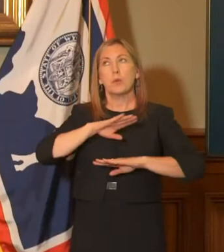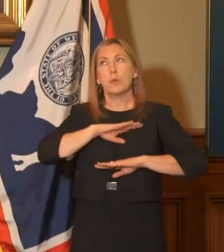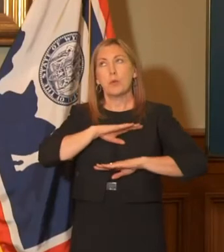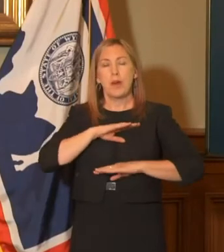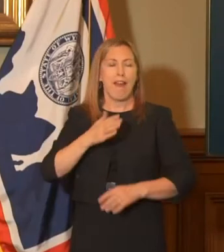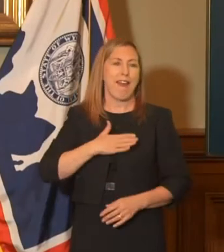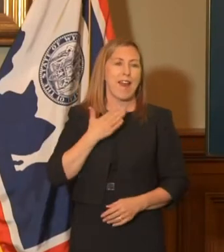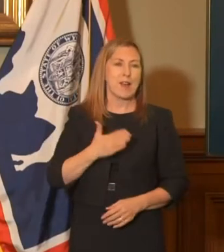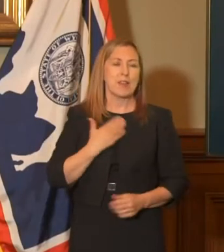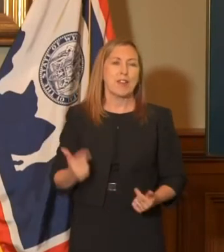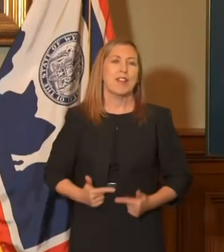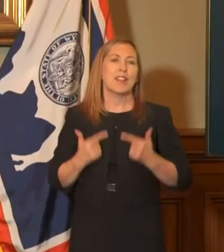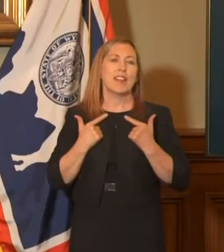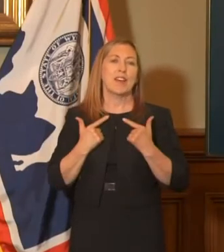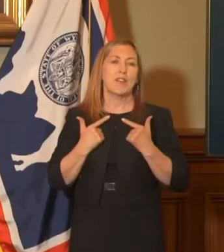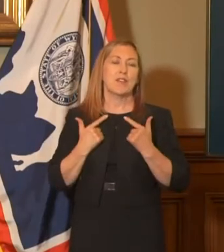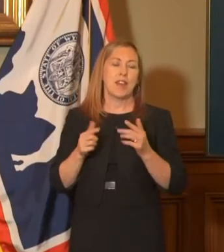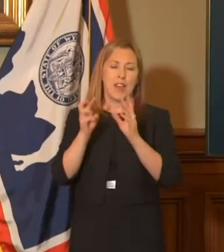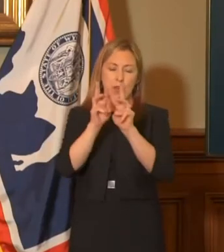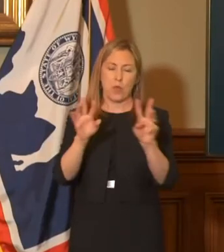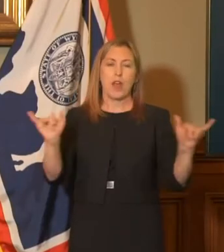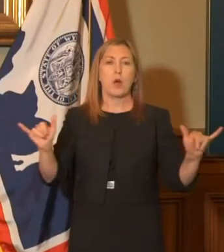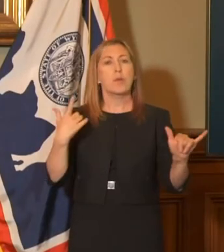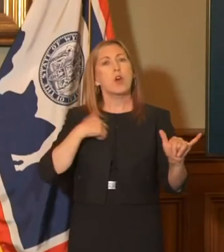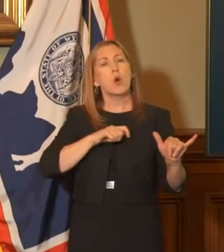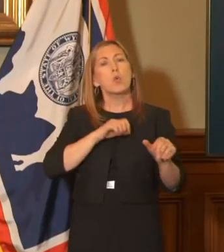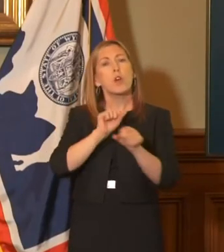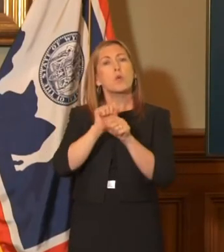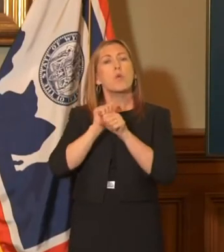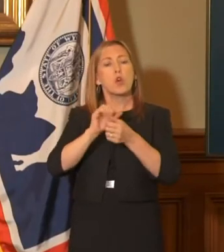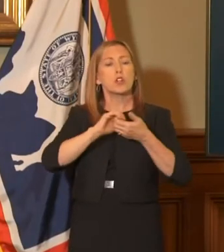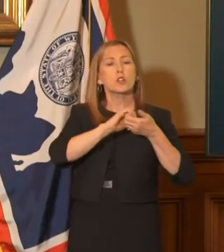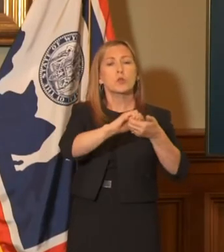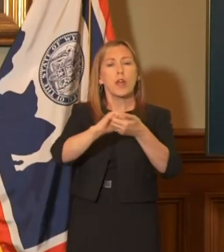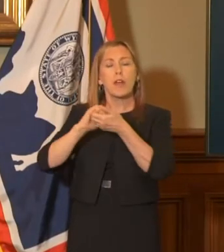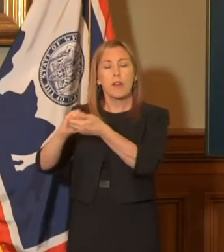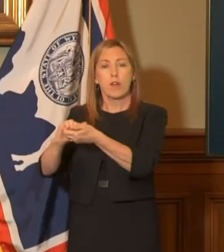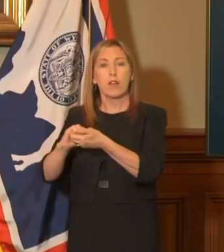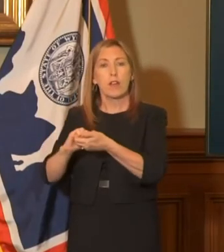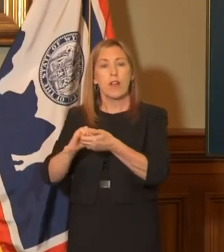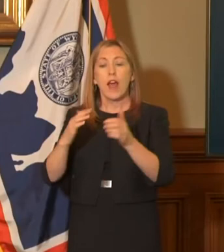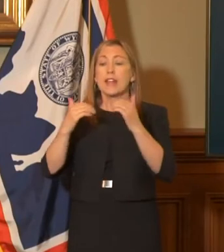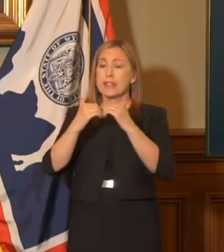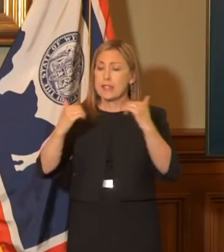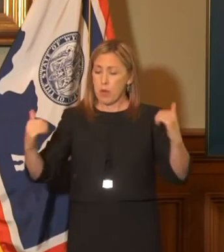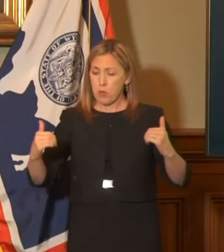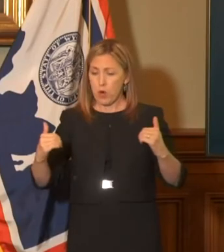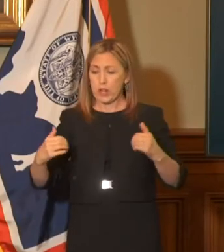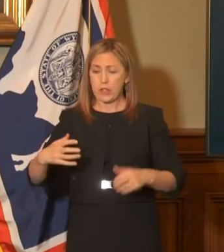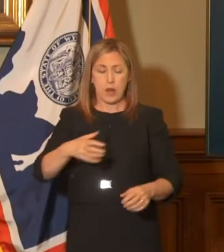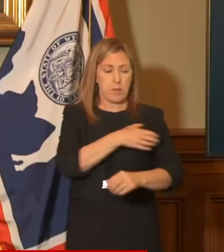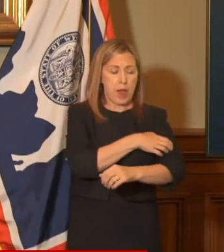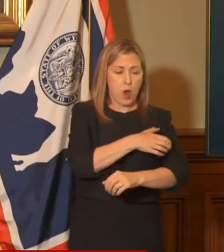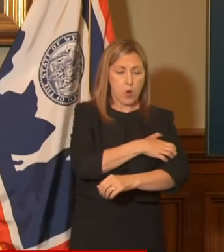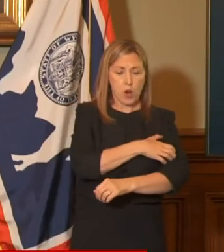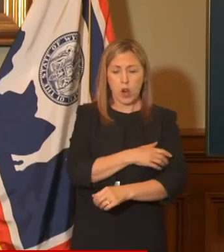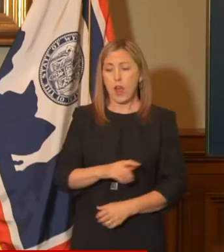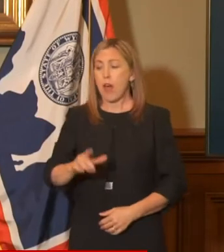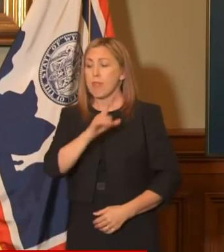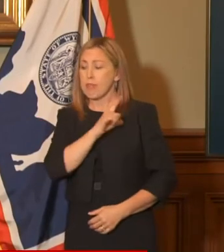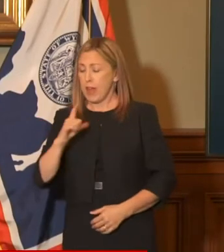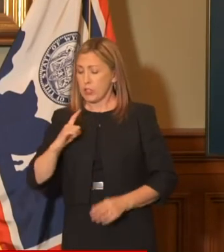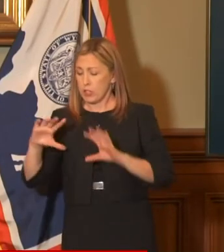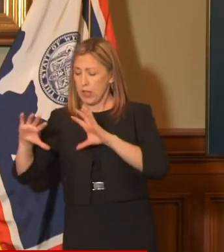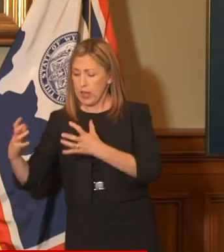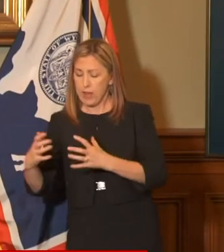do, because Wyoming, we work together. There is a separation of power between the executive and the legislative